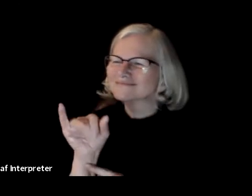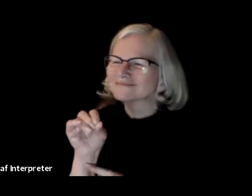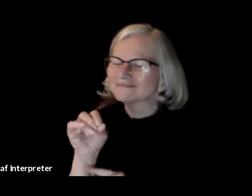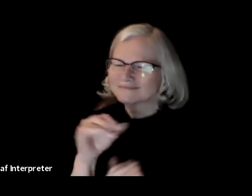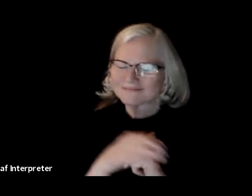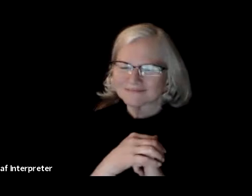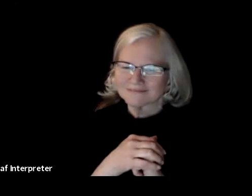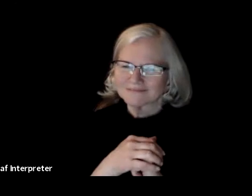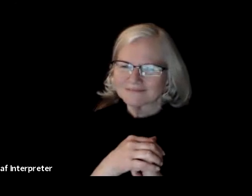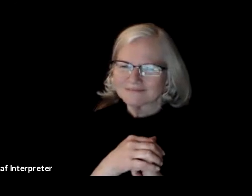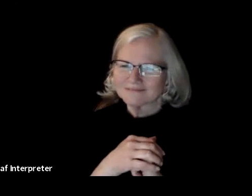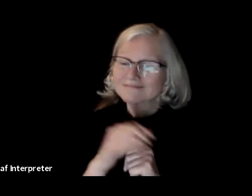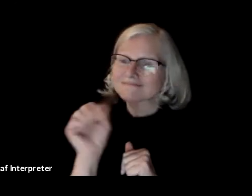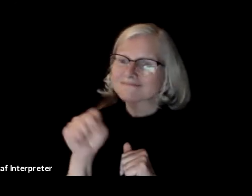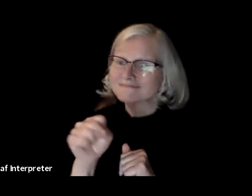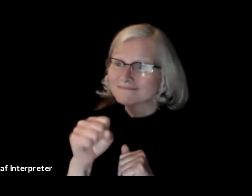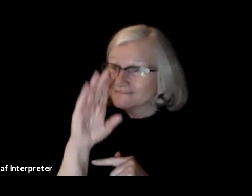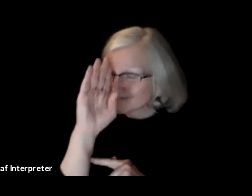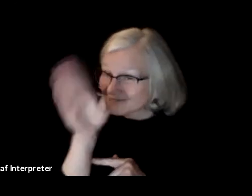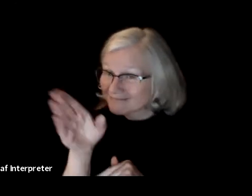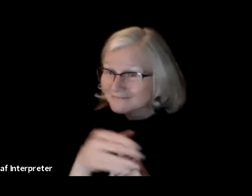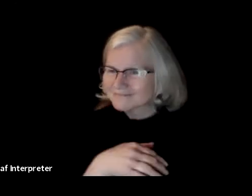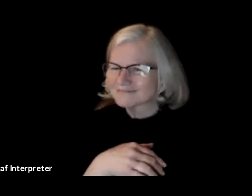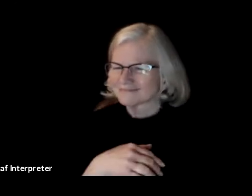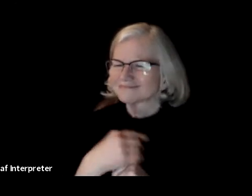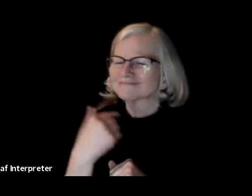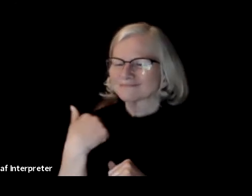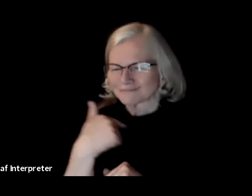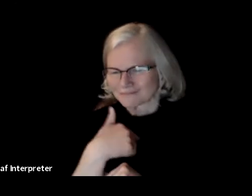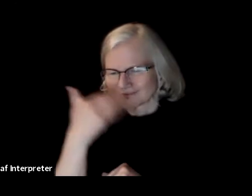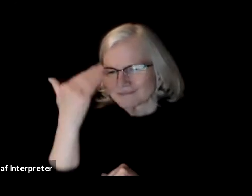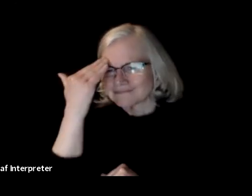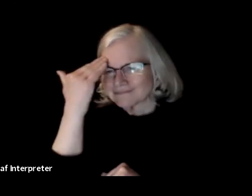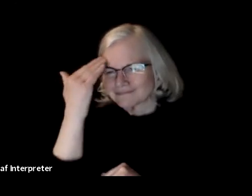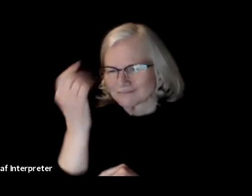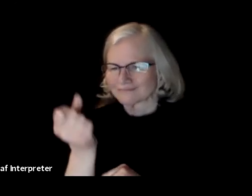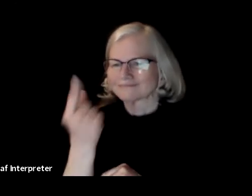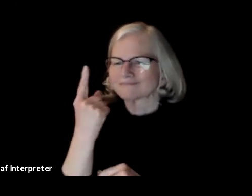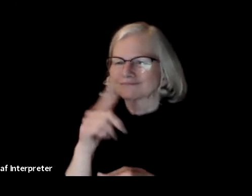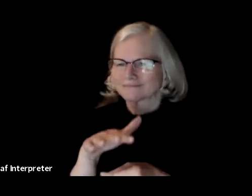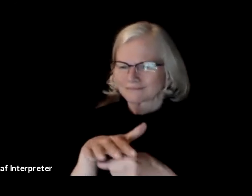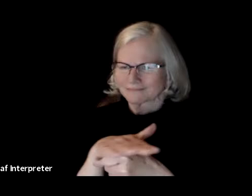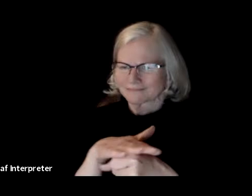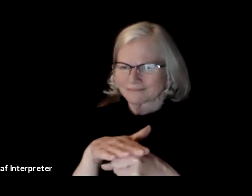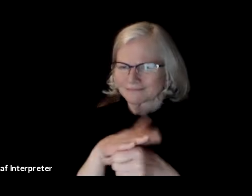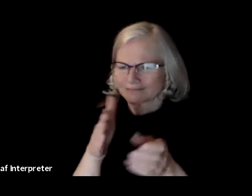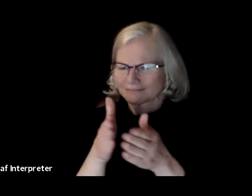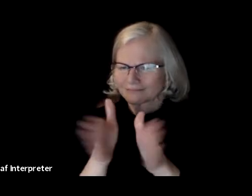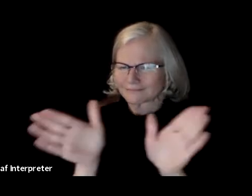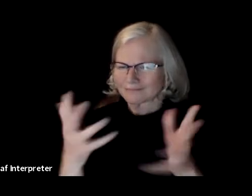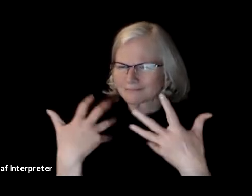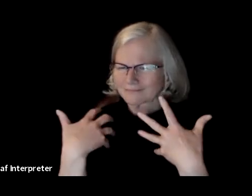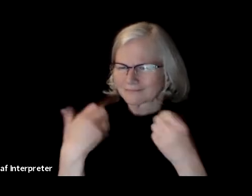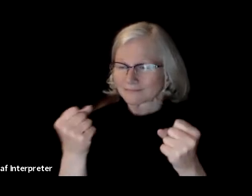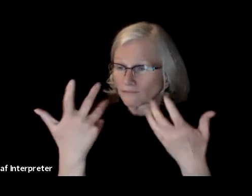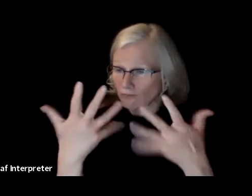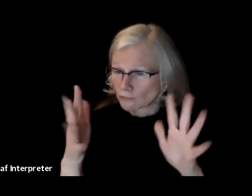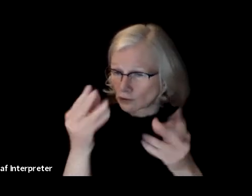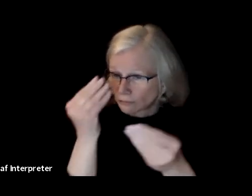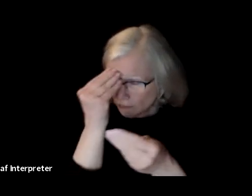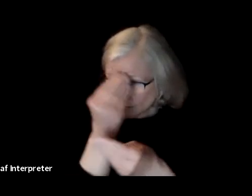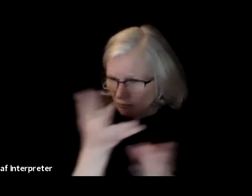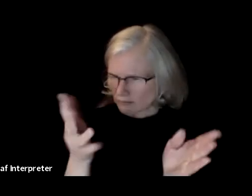Yeah, sure. So we understand that local public health officials are getting briefed this afternoon about